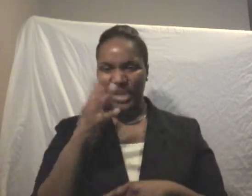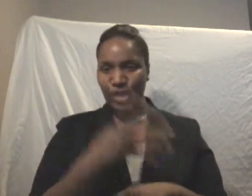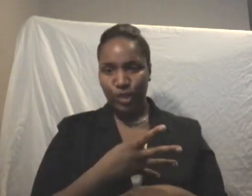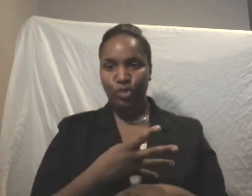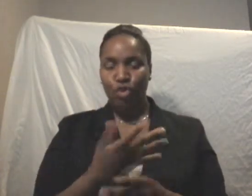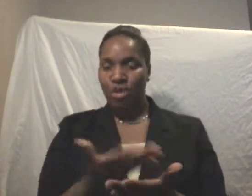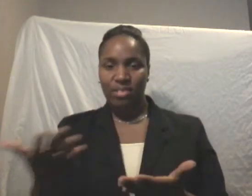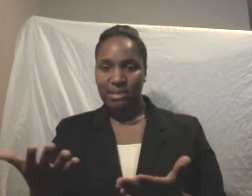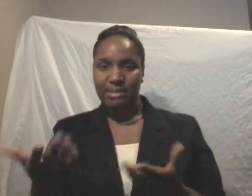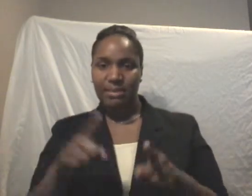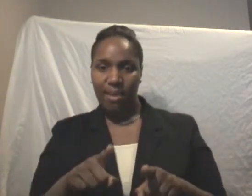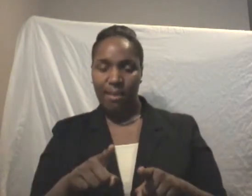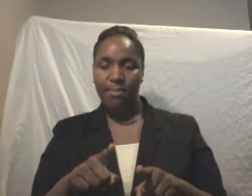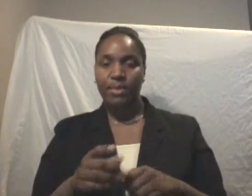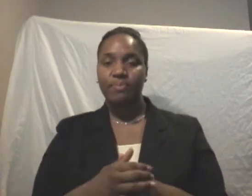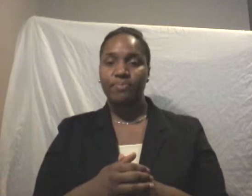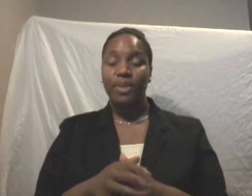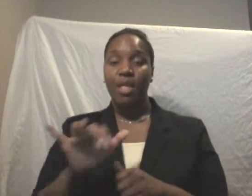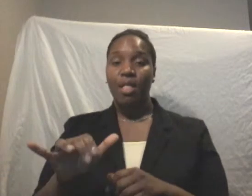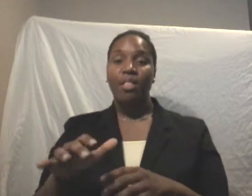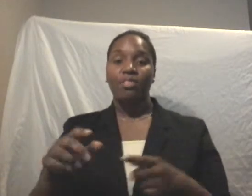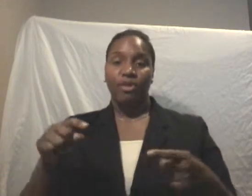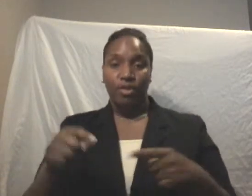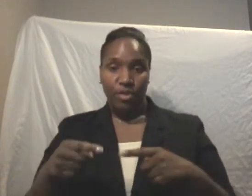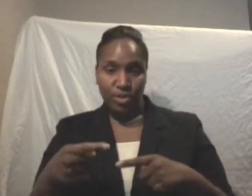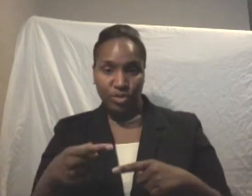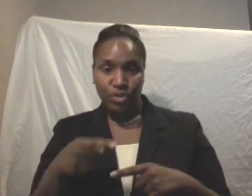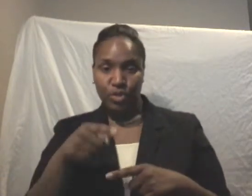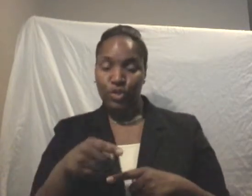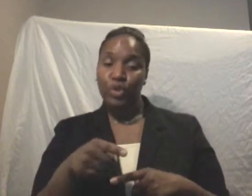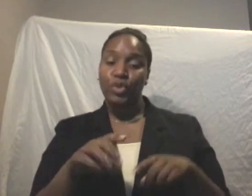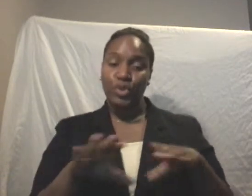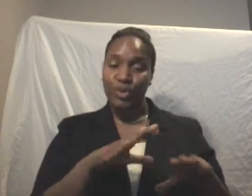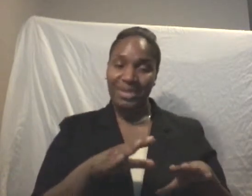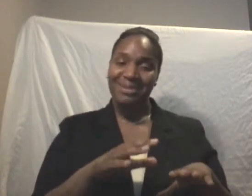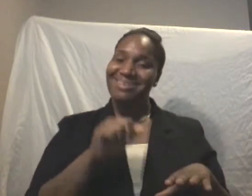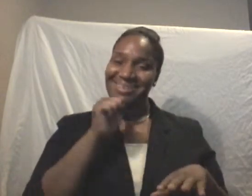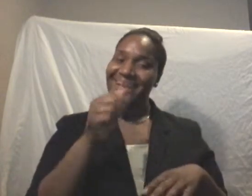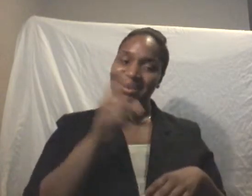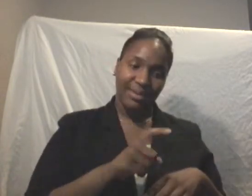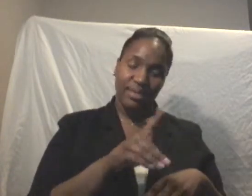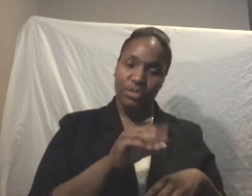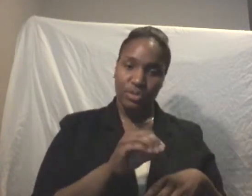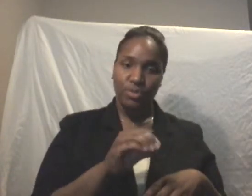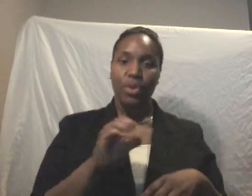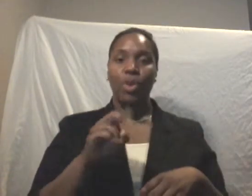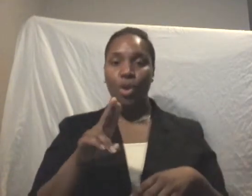that means they're injured by something you did that you shouldn't have done, or they're injured by something